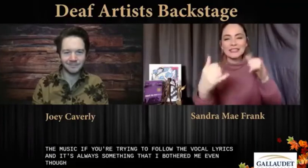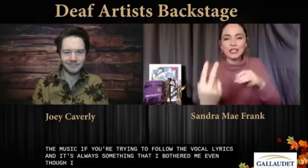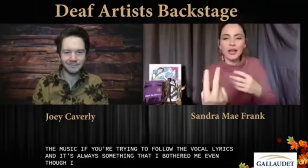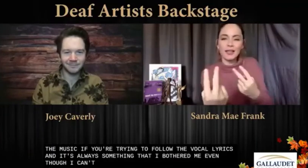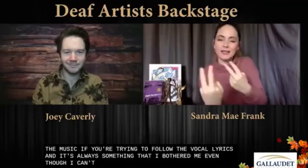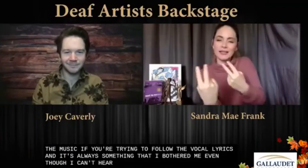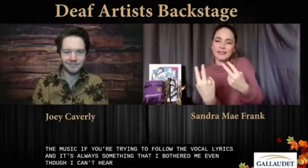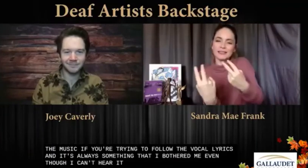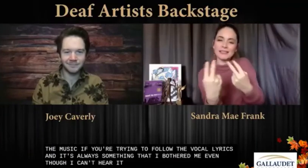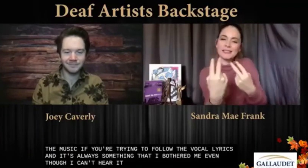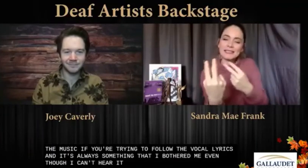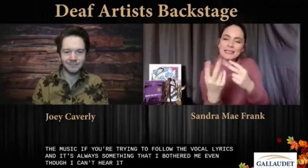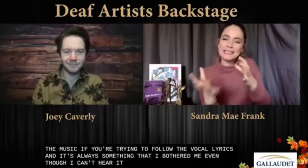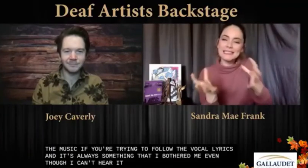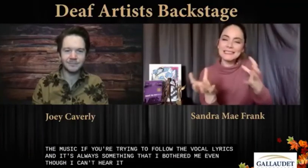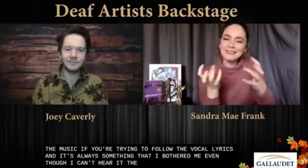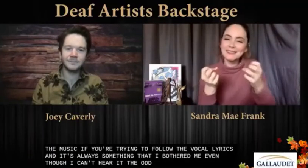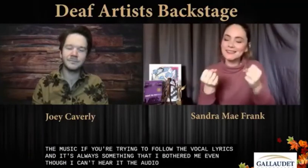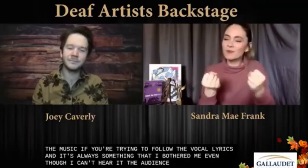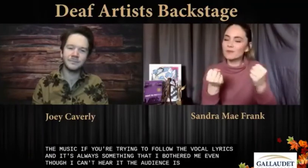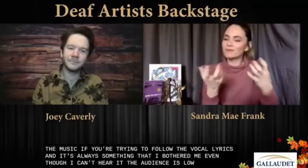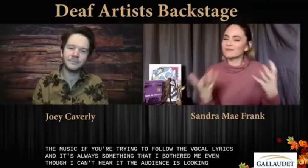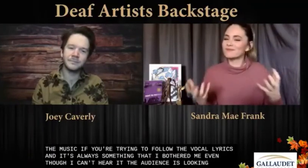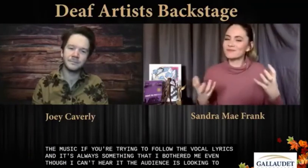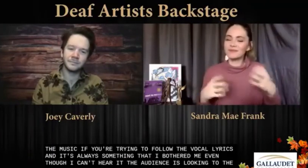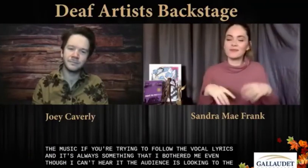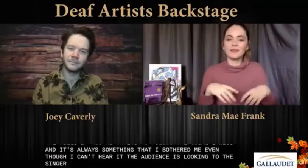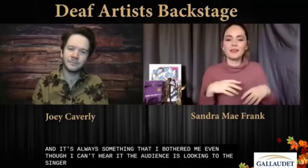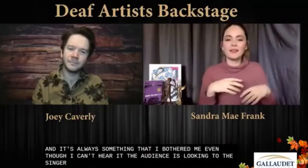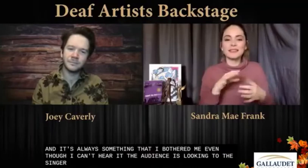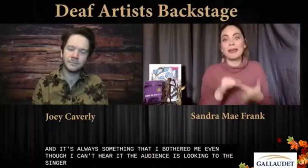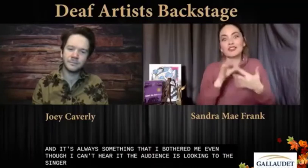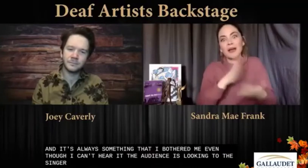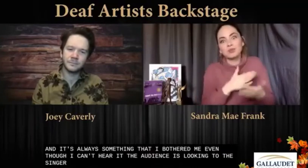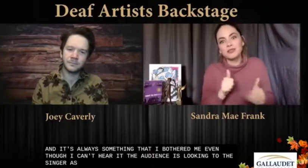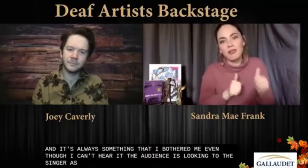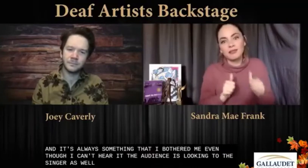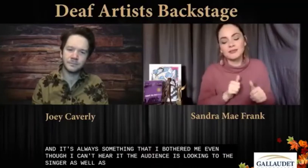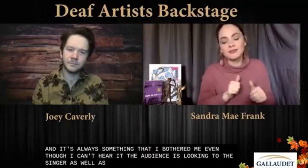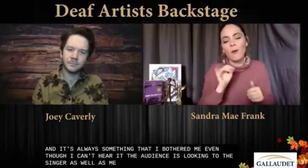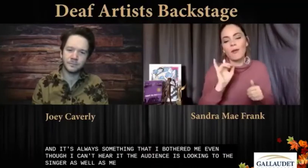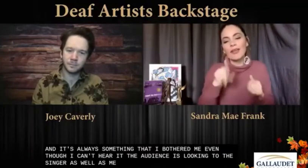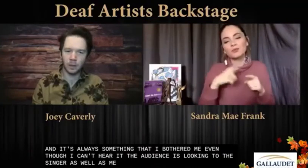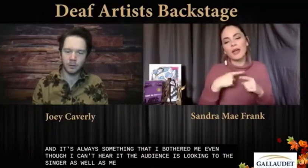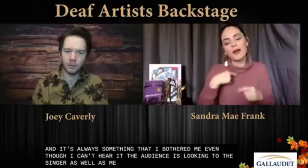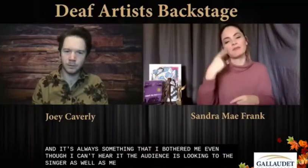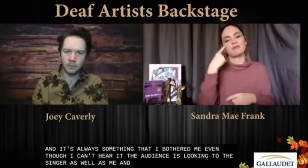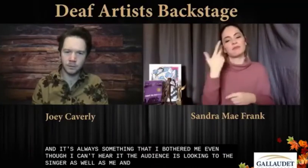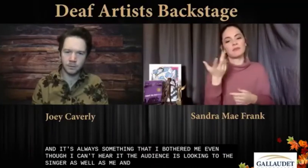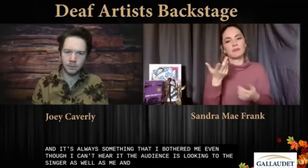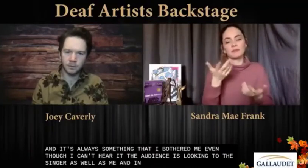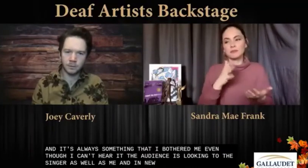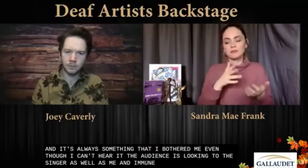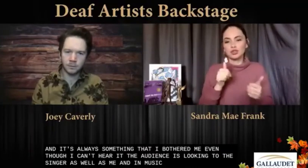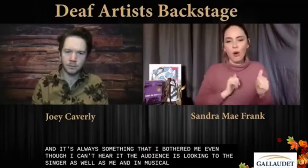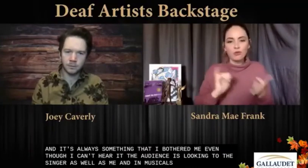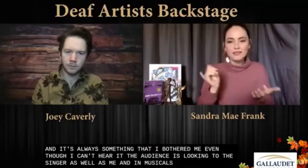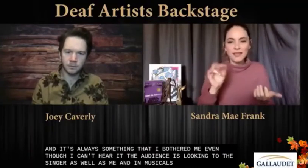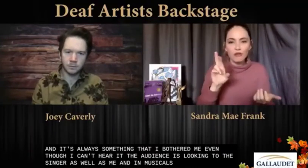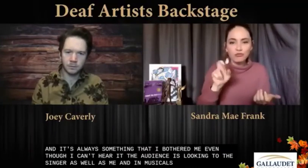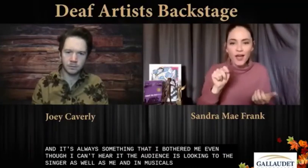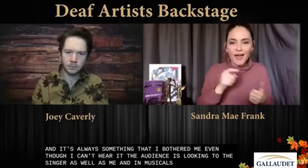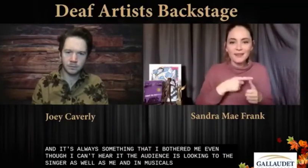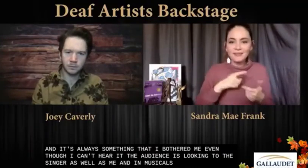though i can't hear it the audience is looking to the singer as well as me and in musicals